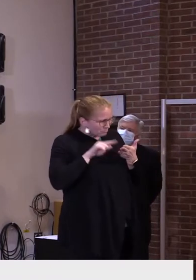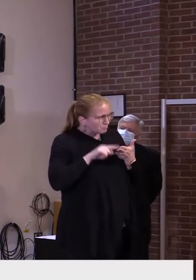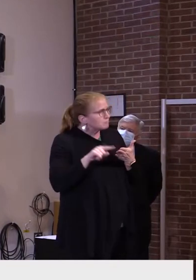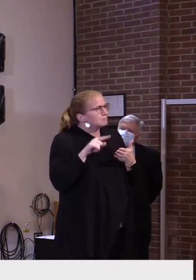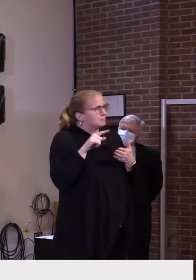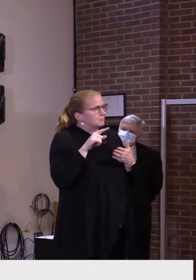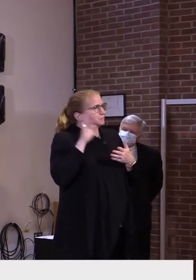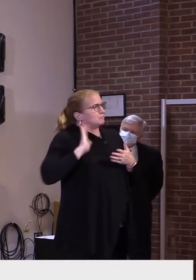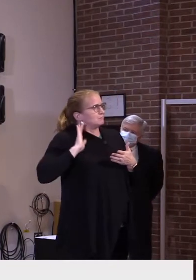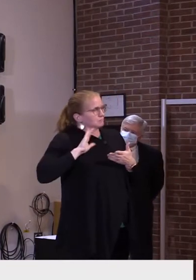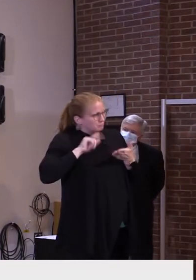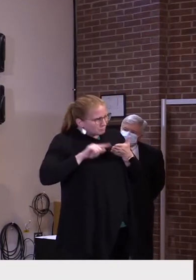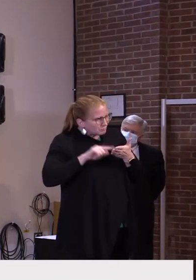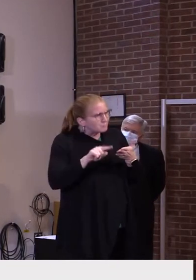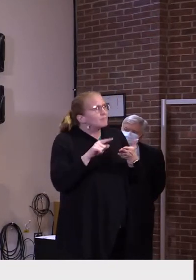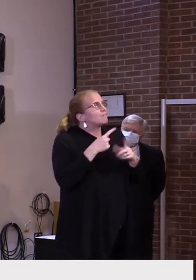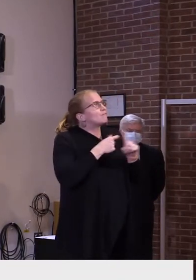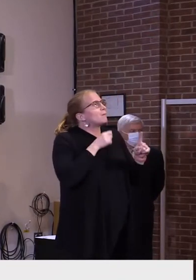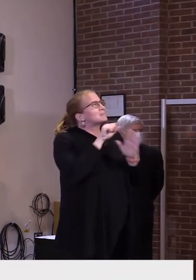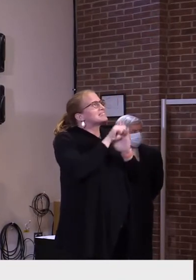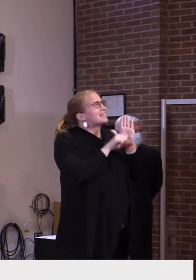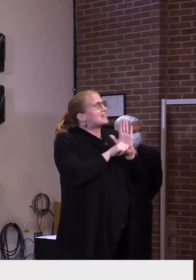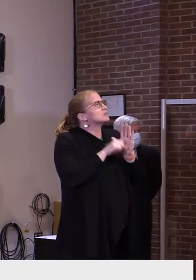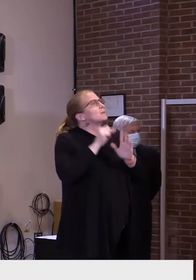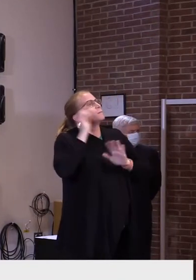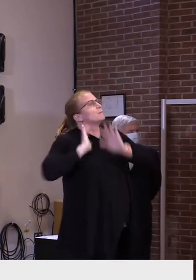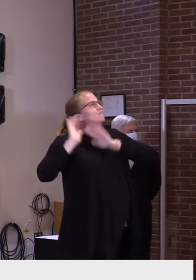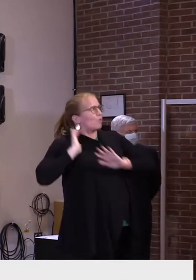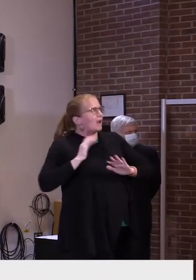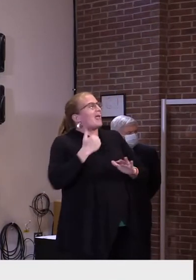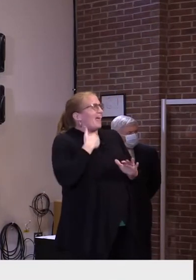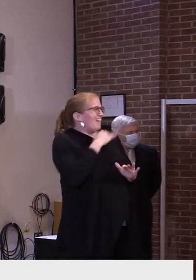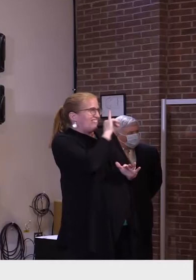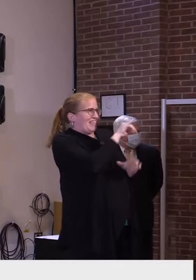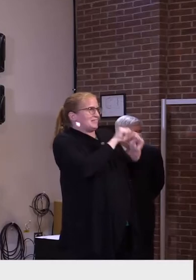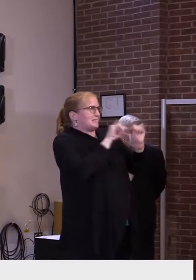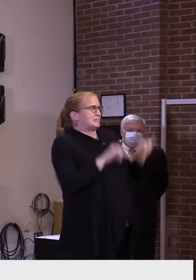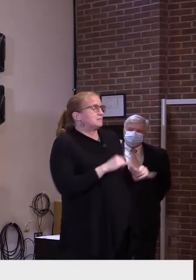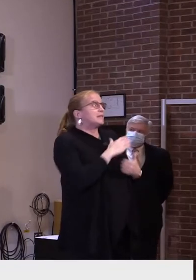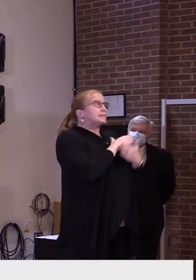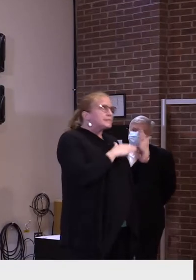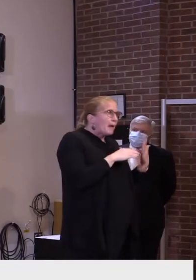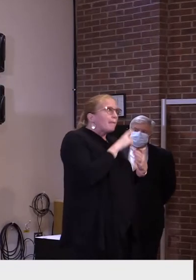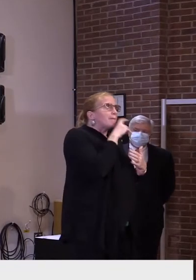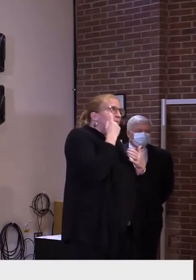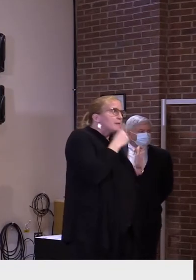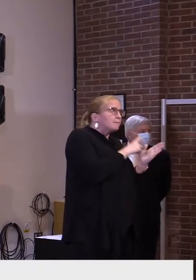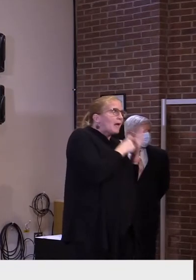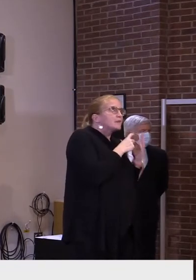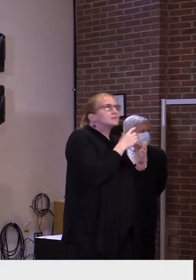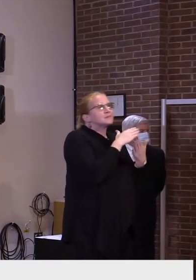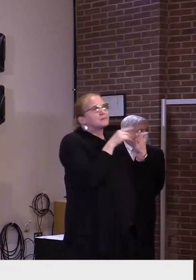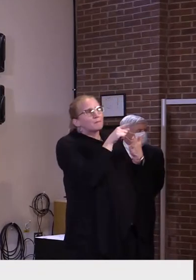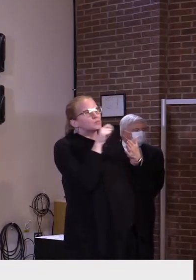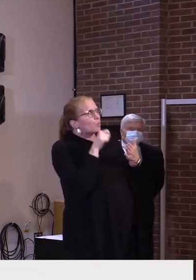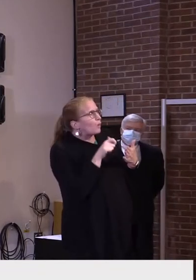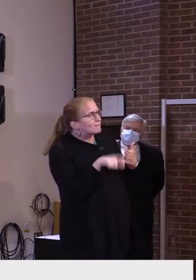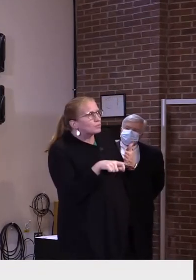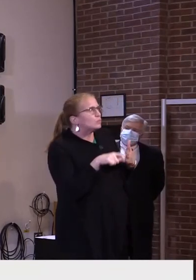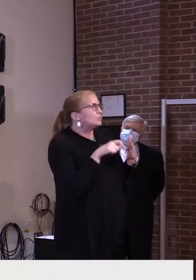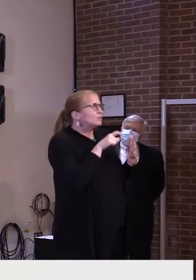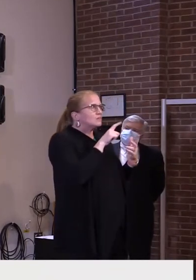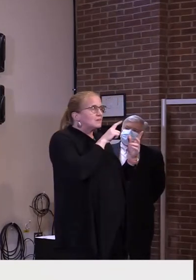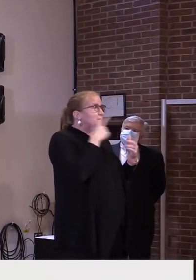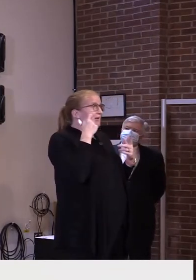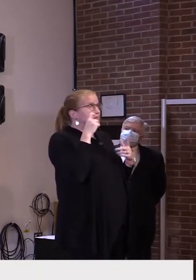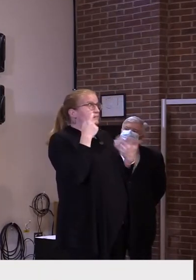states where they had a patchwork of various types of either mandates or no mandate at all, because the